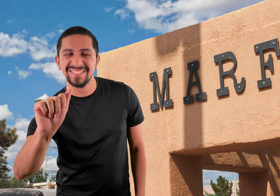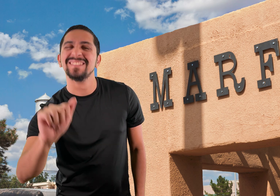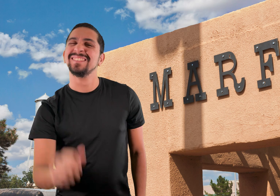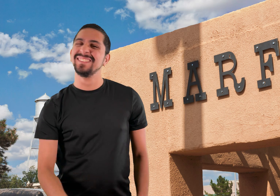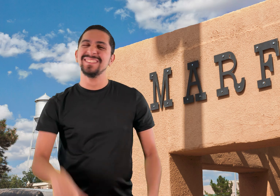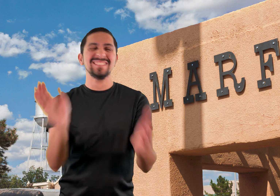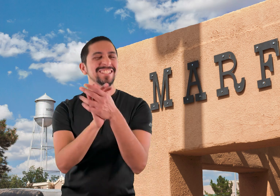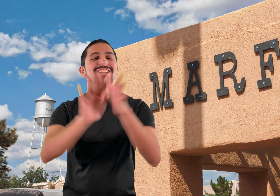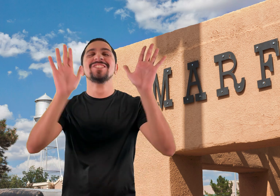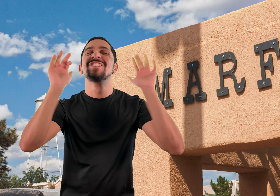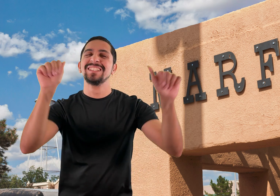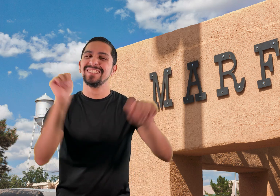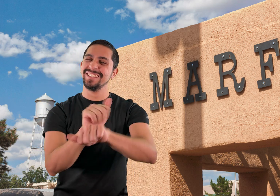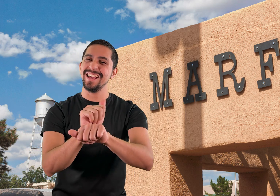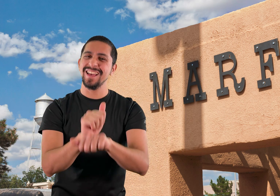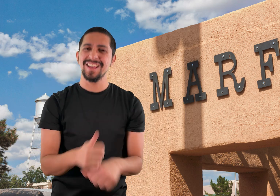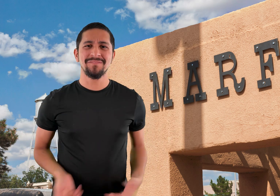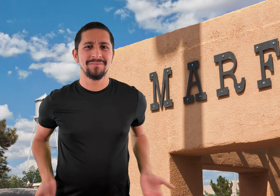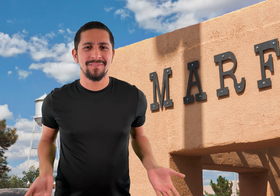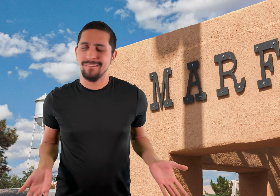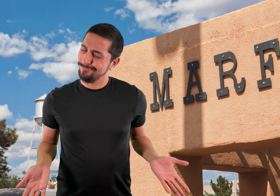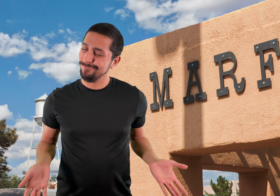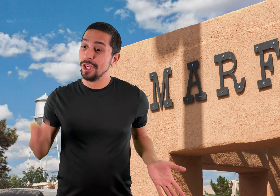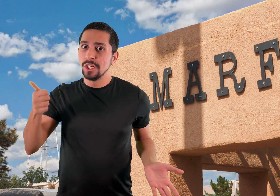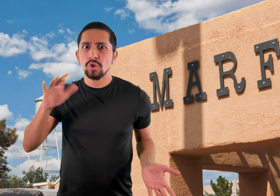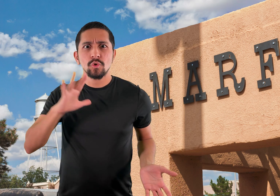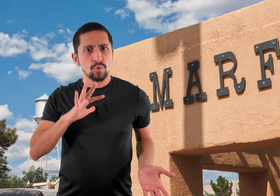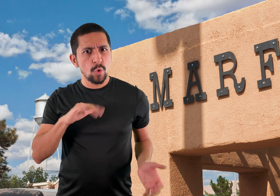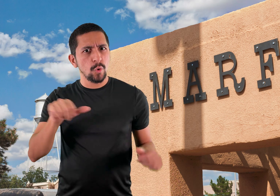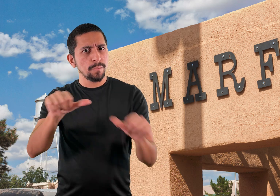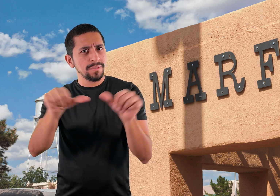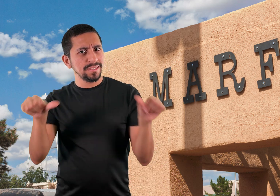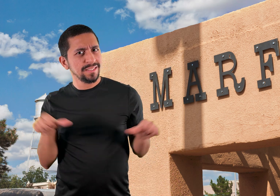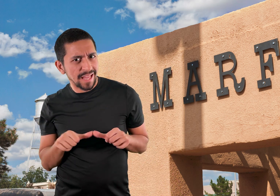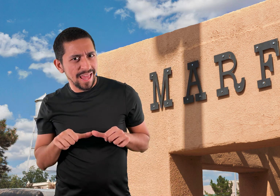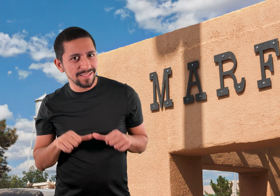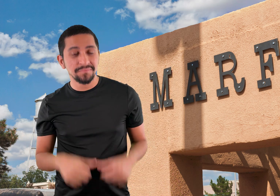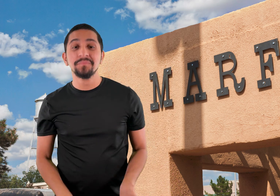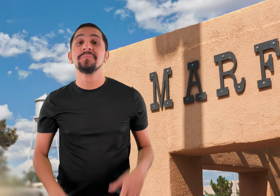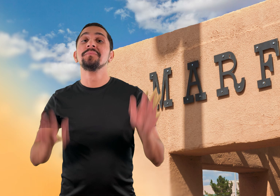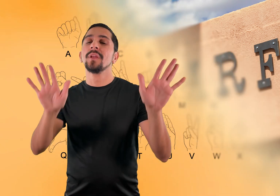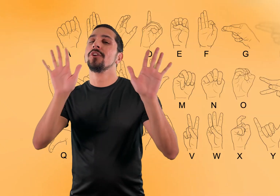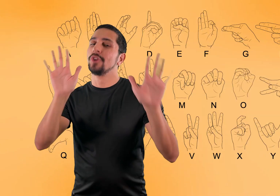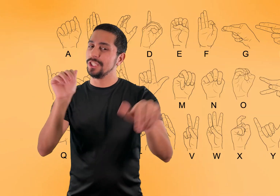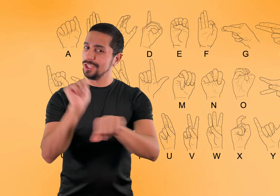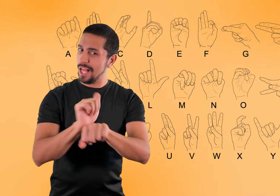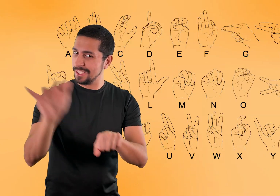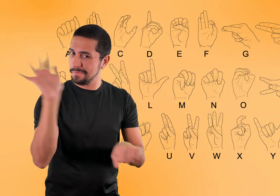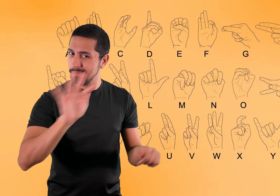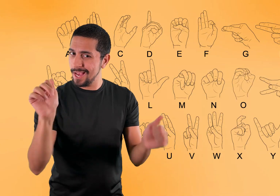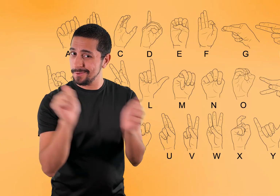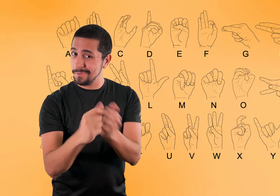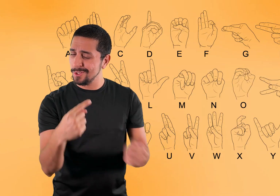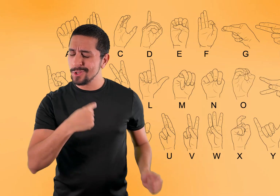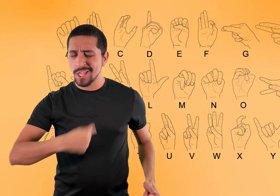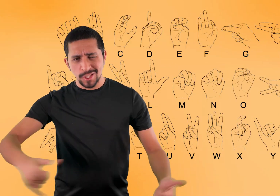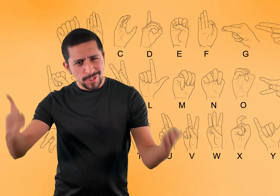M-A-R-F-A. Great job! What a cool place! Great job spelling with me